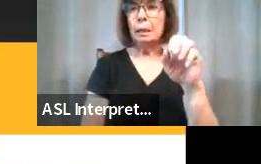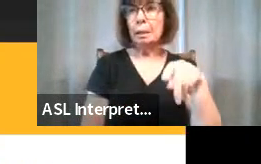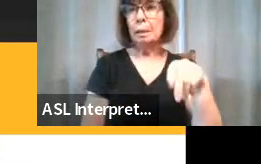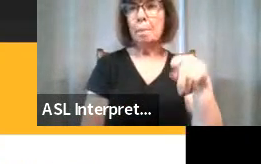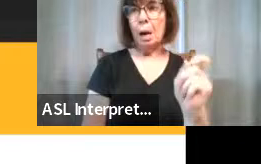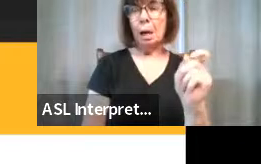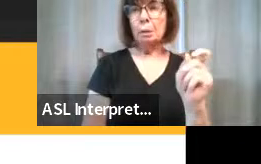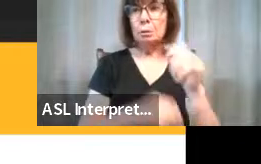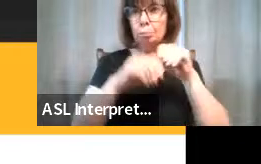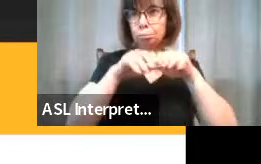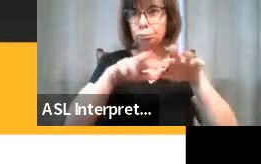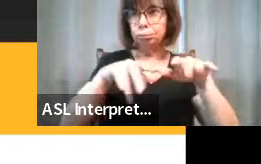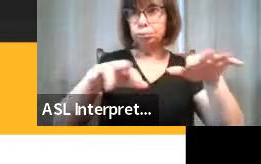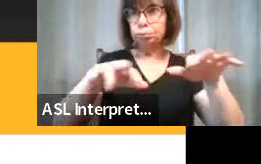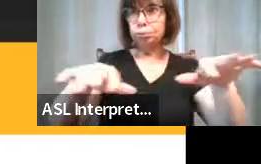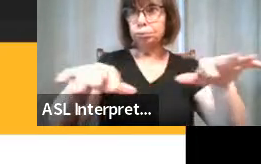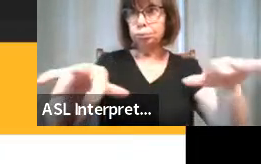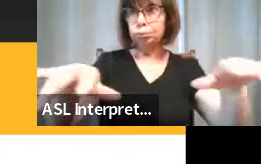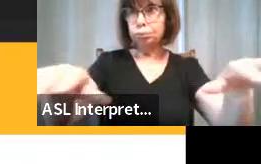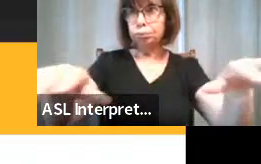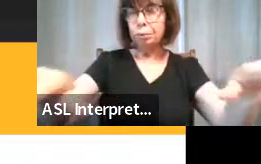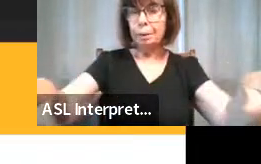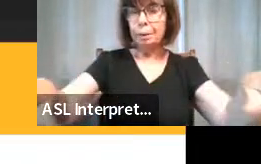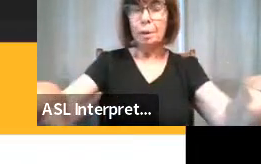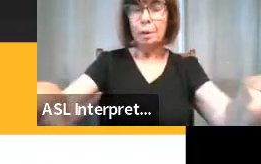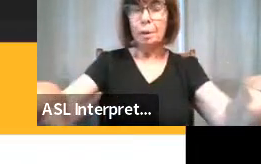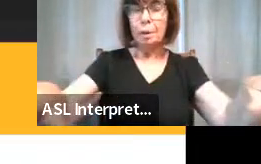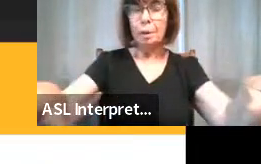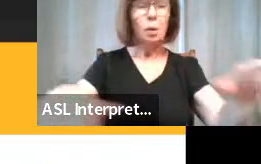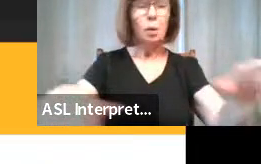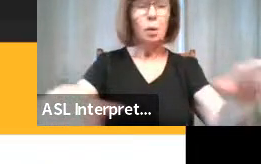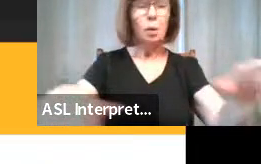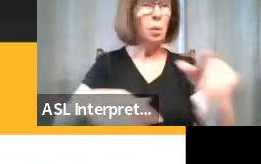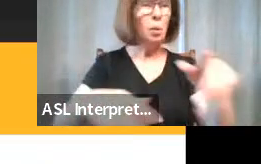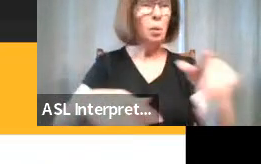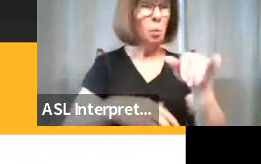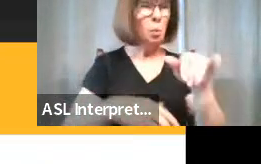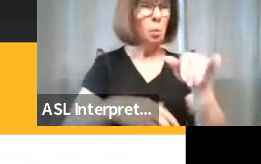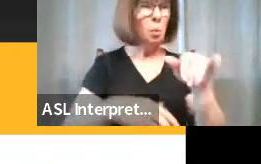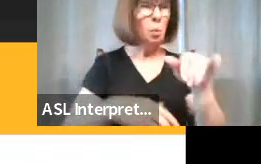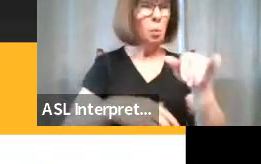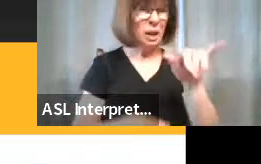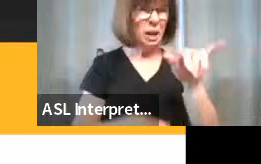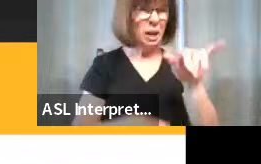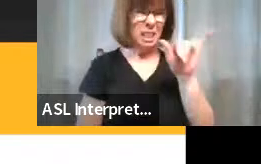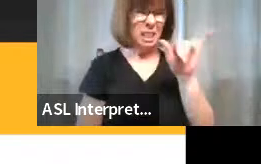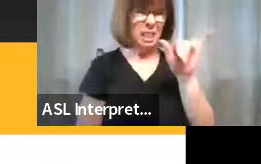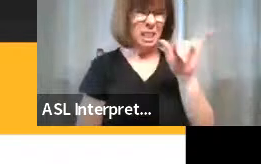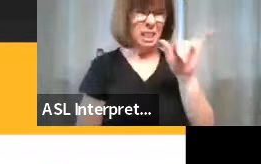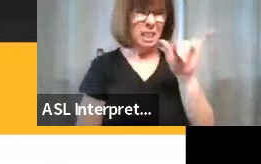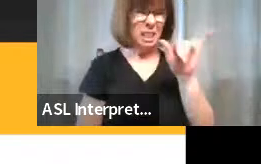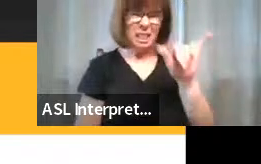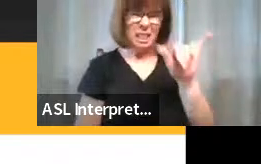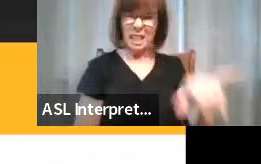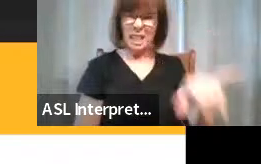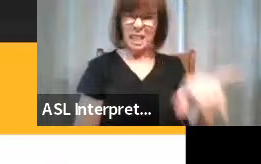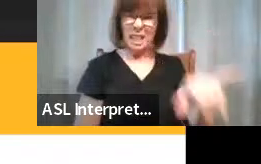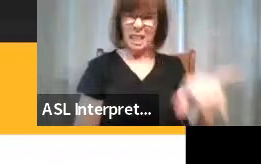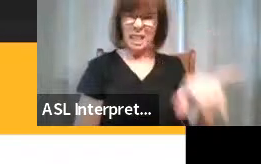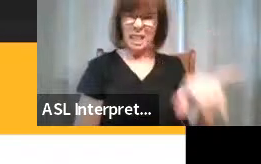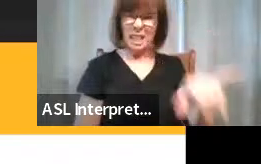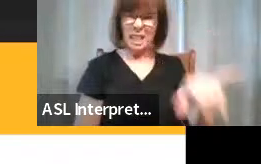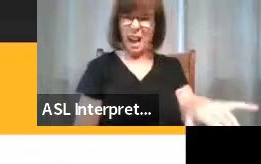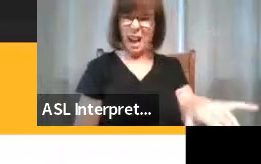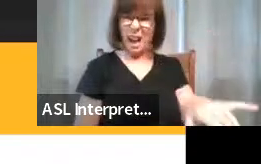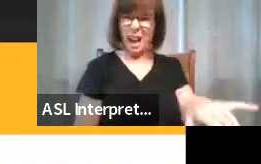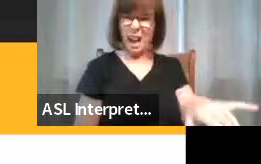So what is monkeypox? Monkeypox is a rare disease caused by infection with the monkeypox virus. And